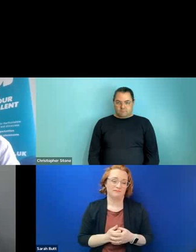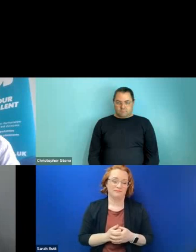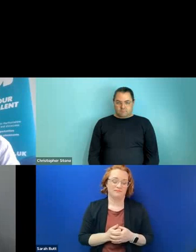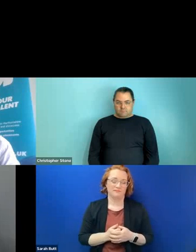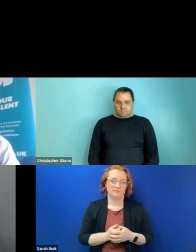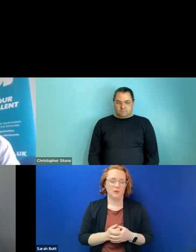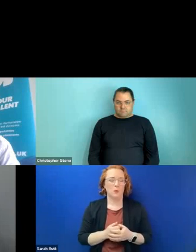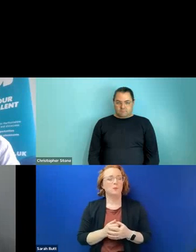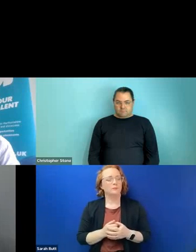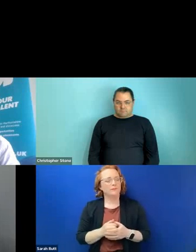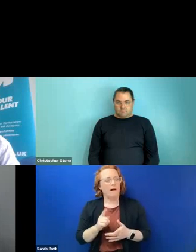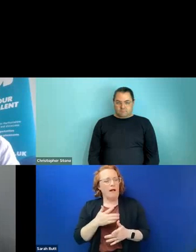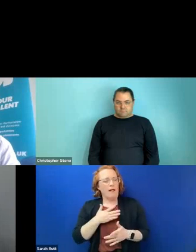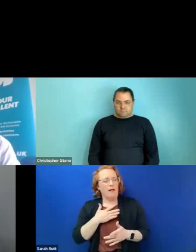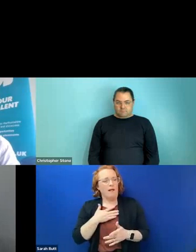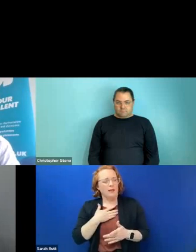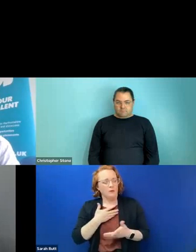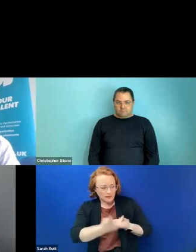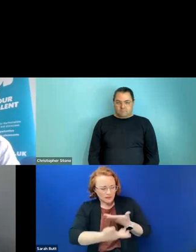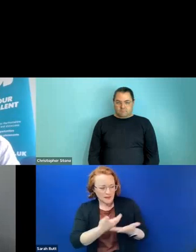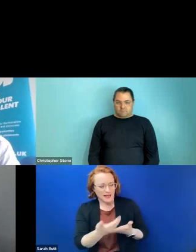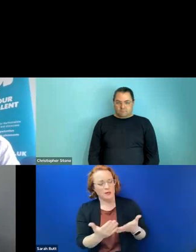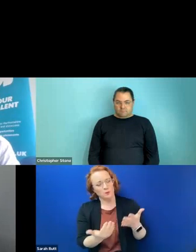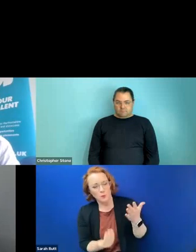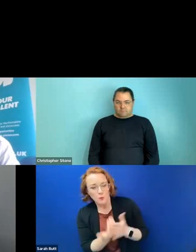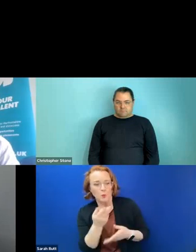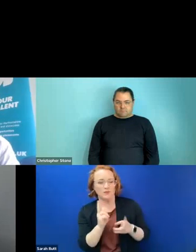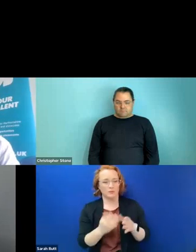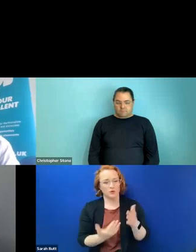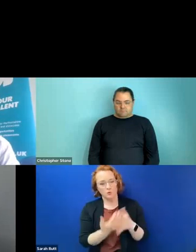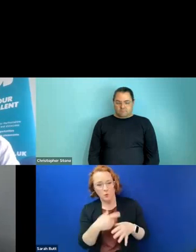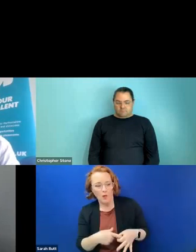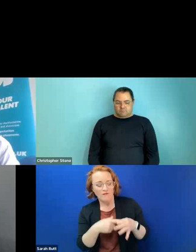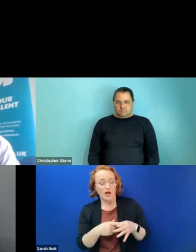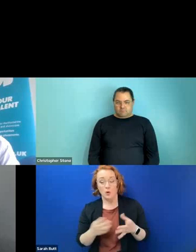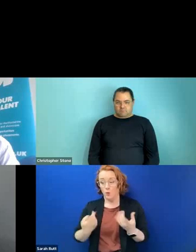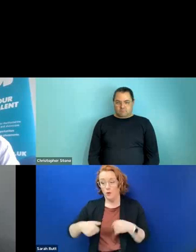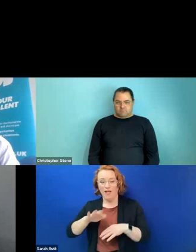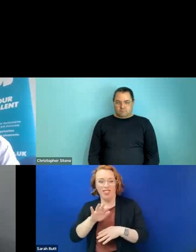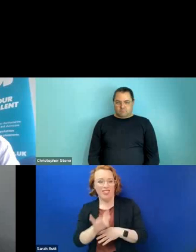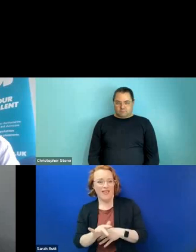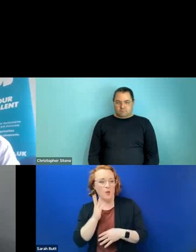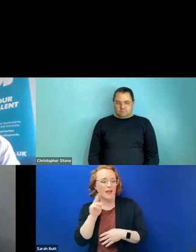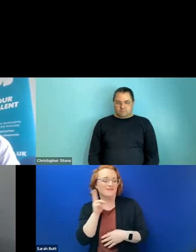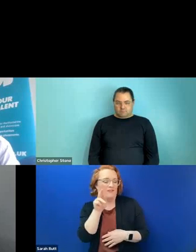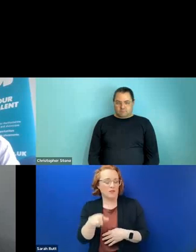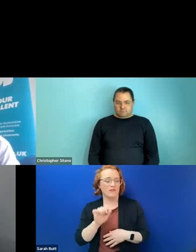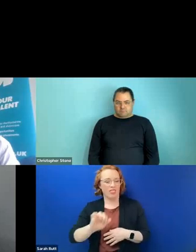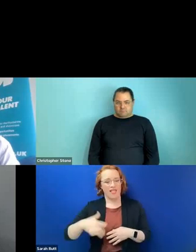I often like to say to the trainee interpreters is, we are there when a deaf person's life